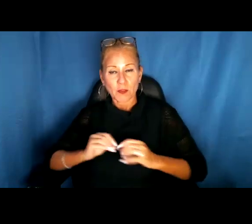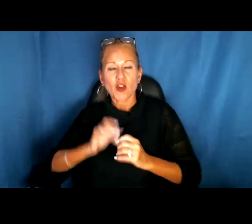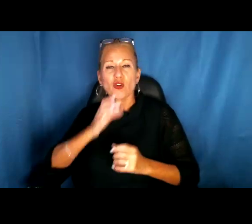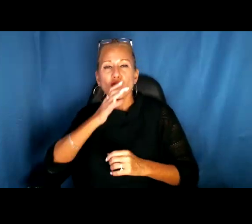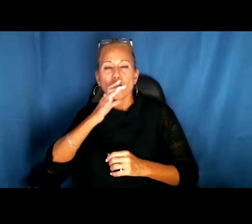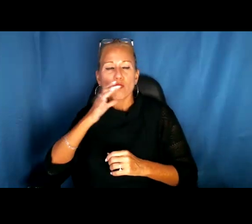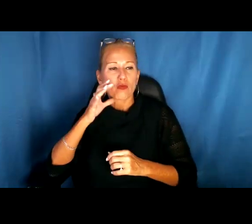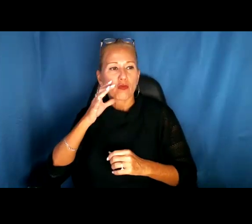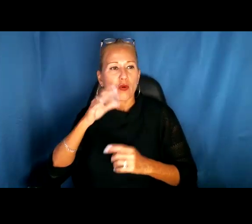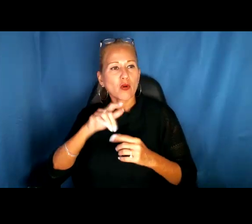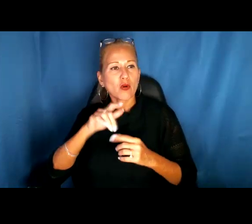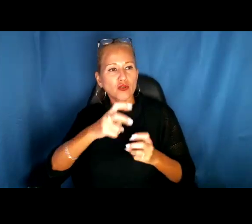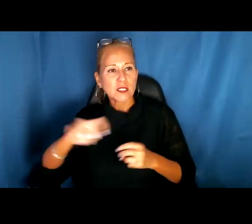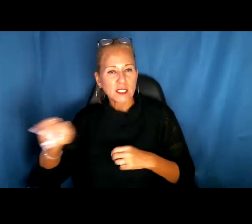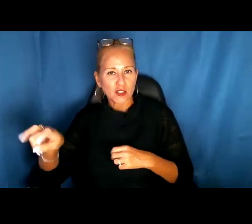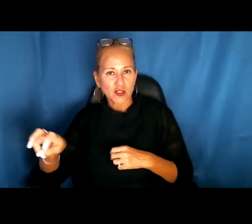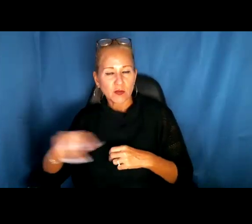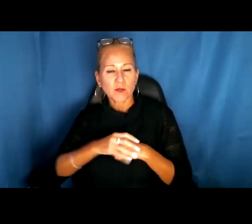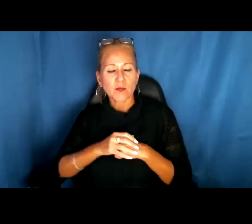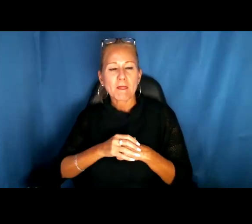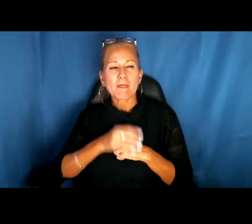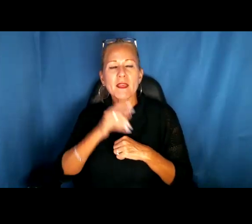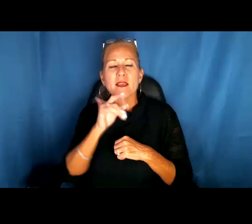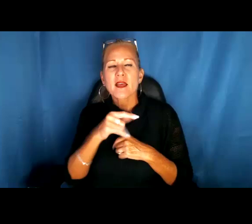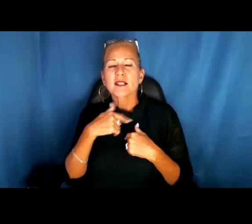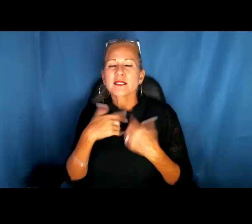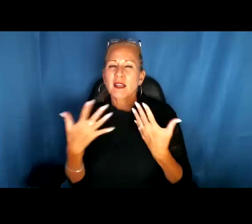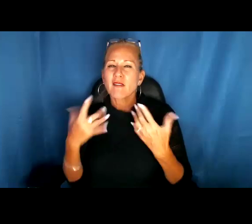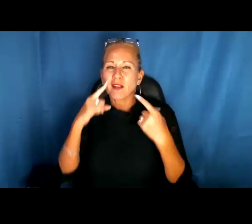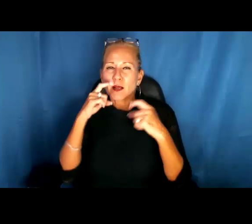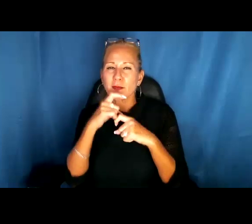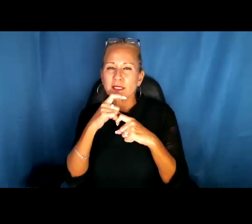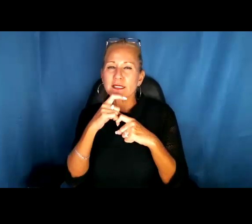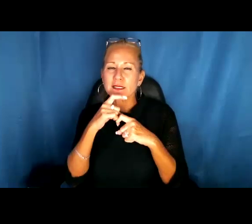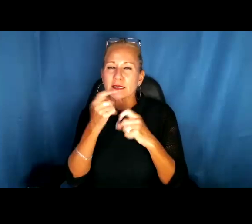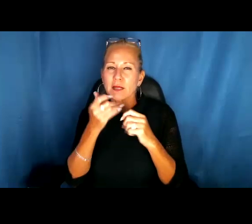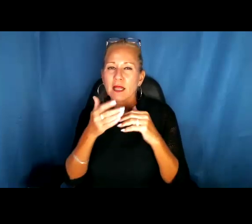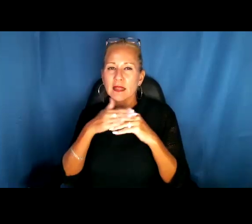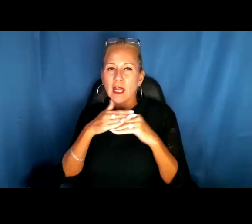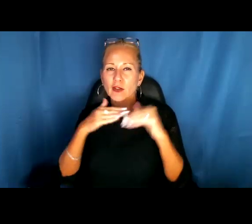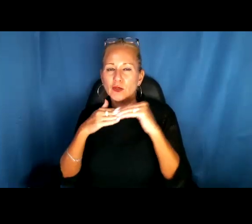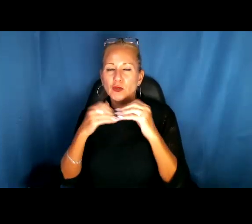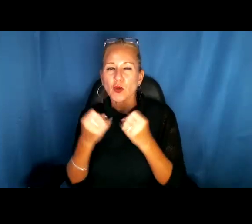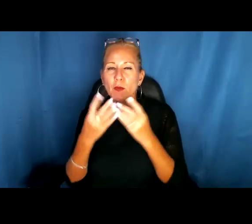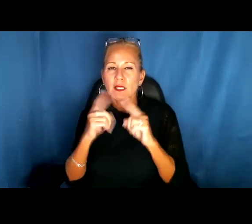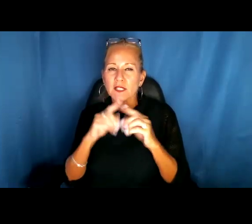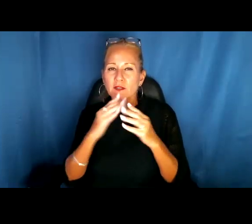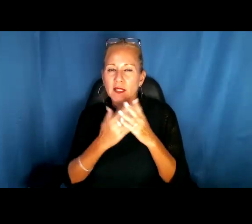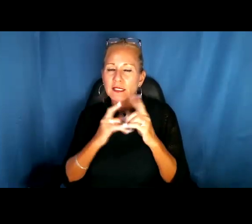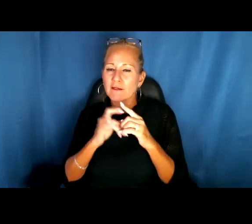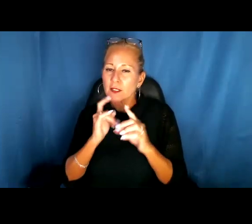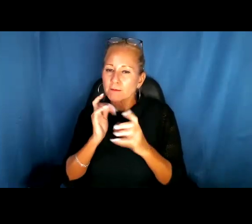transition. Rural transition has many complex and unique layers. There are really so many parts that have to go